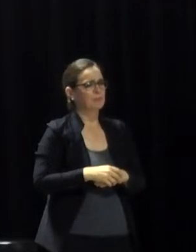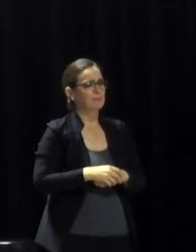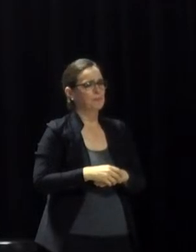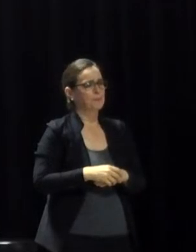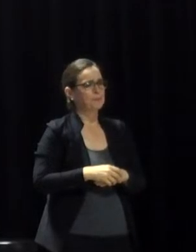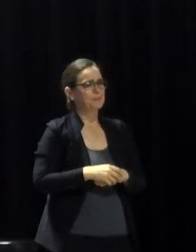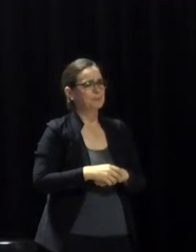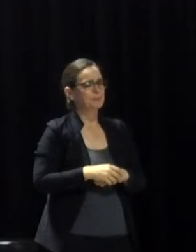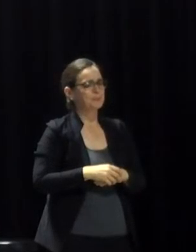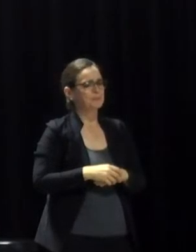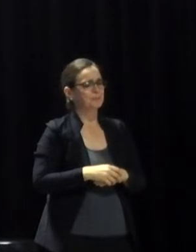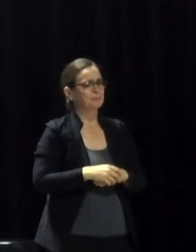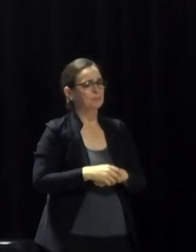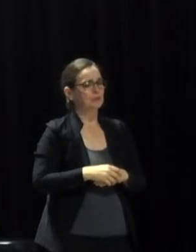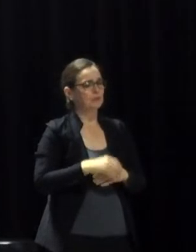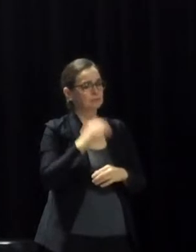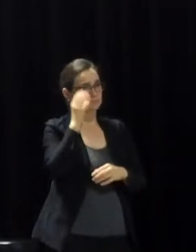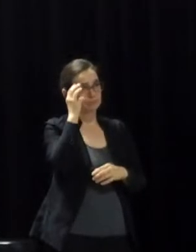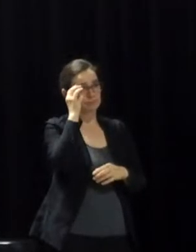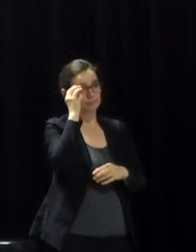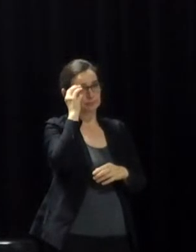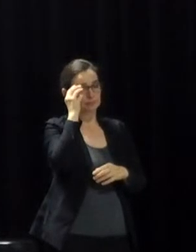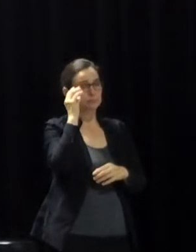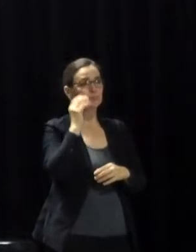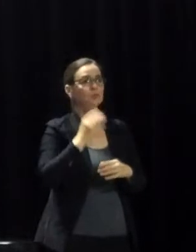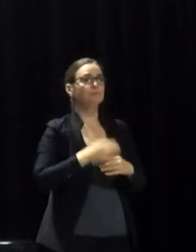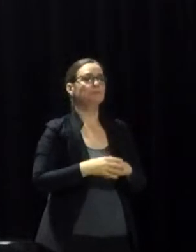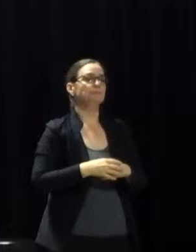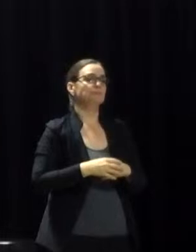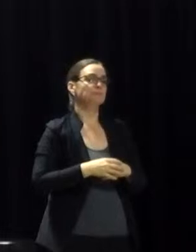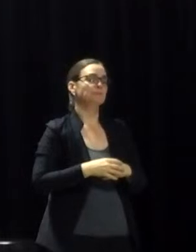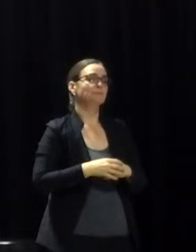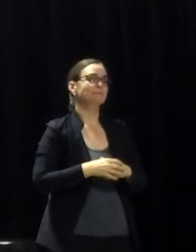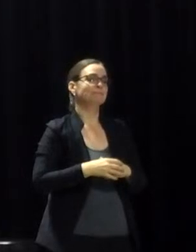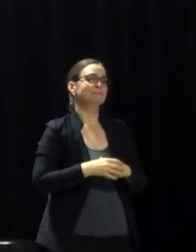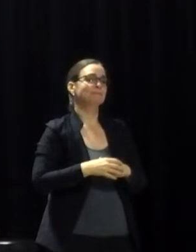So I think you've heard it from us.